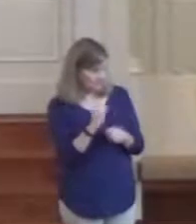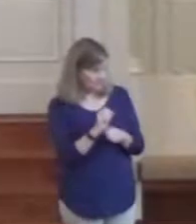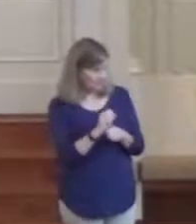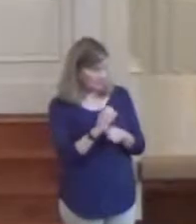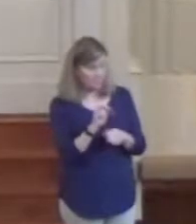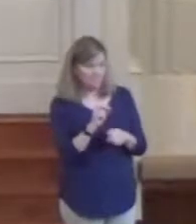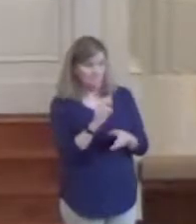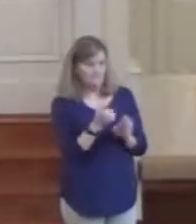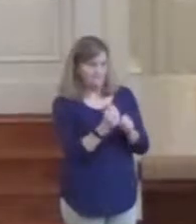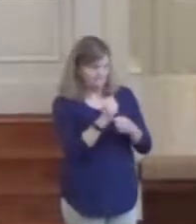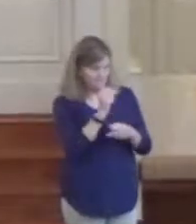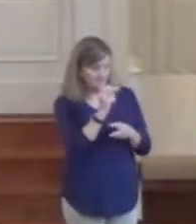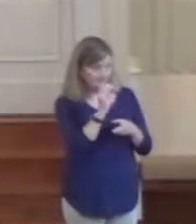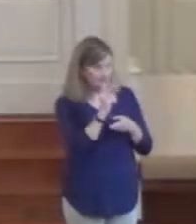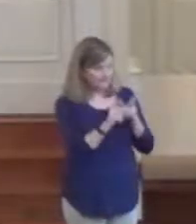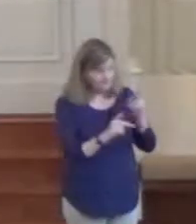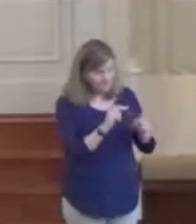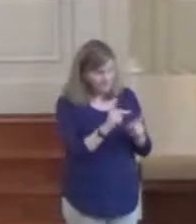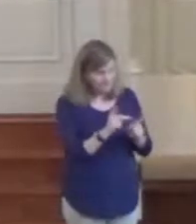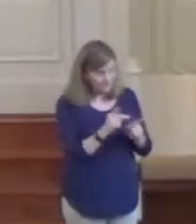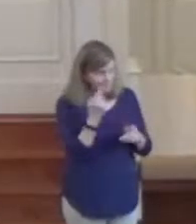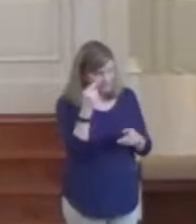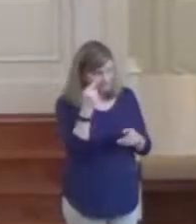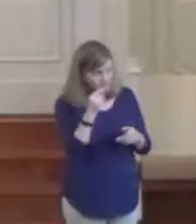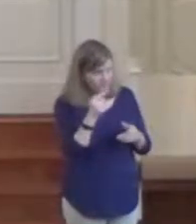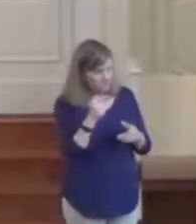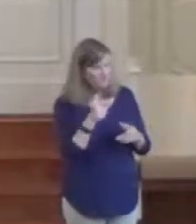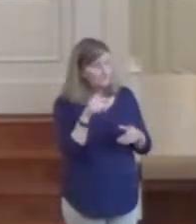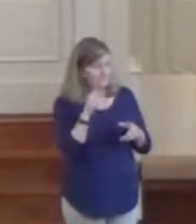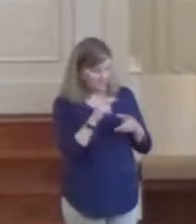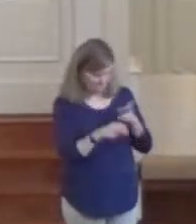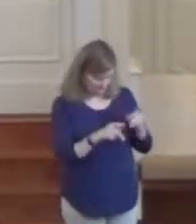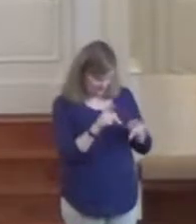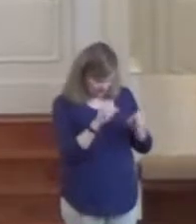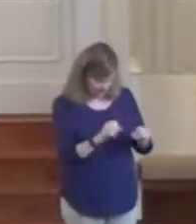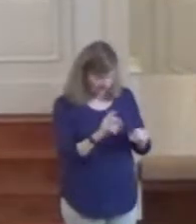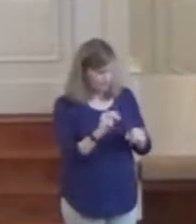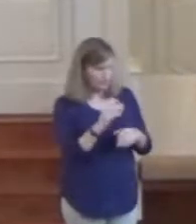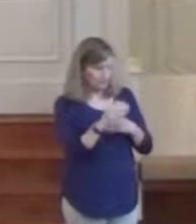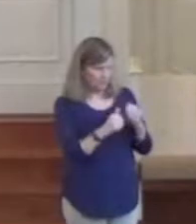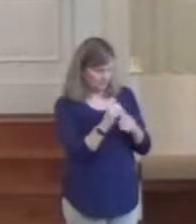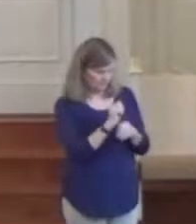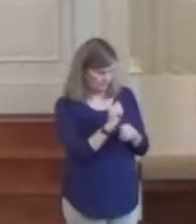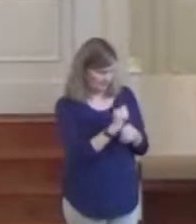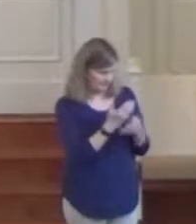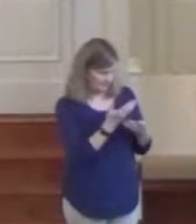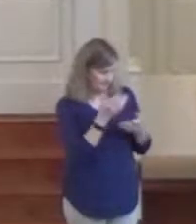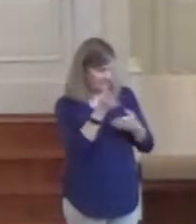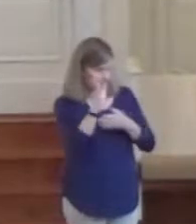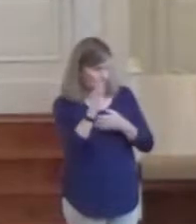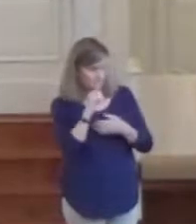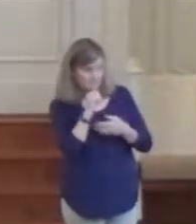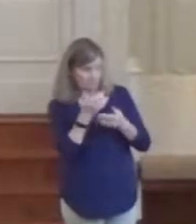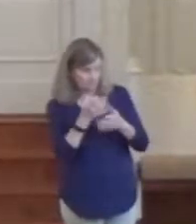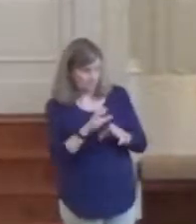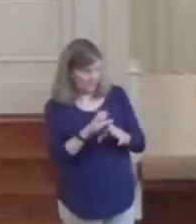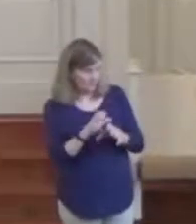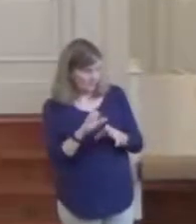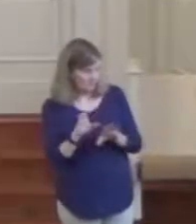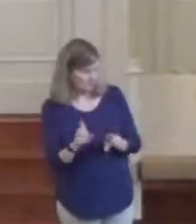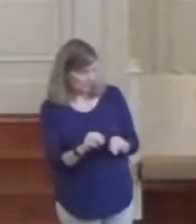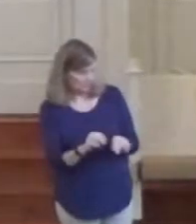they created human beings to be put into the earth to do all the work that they didn't want to do. That's why we are